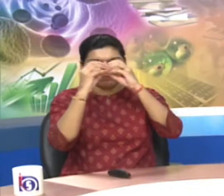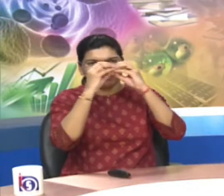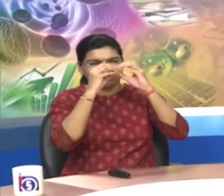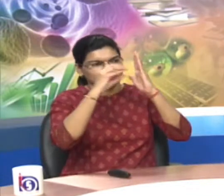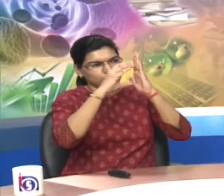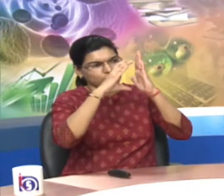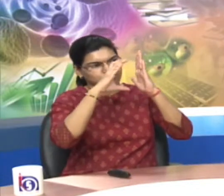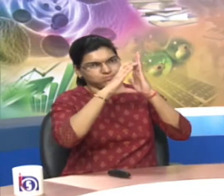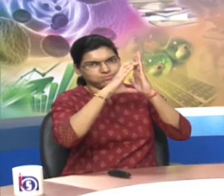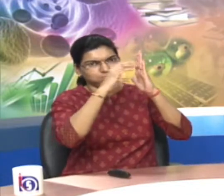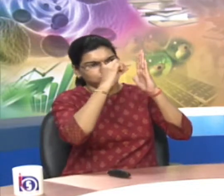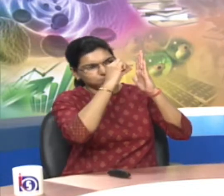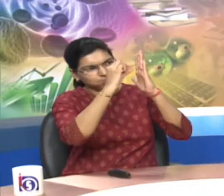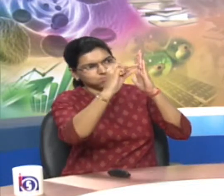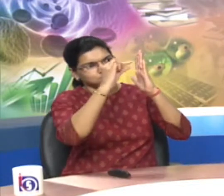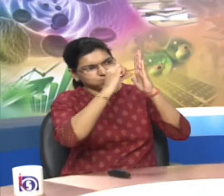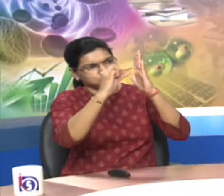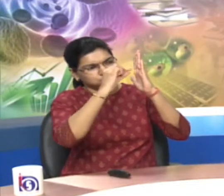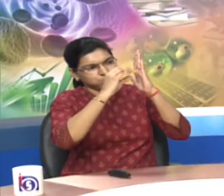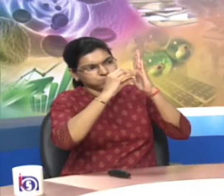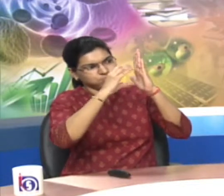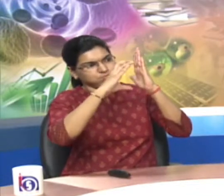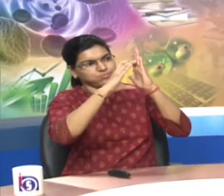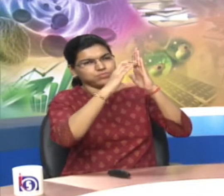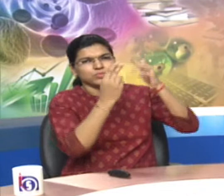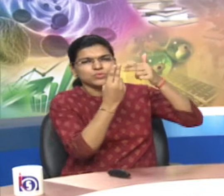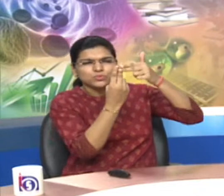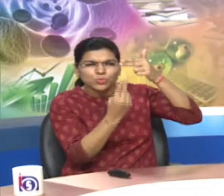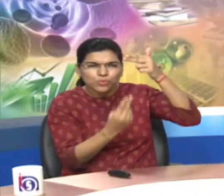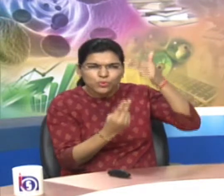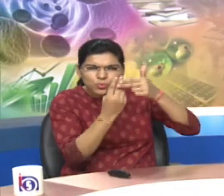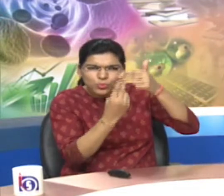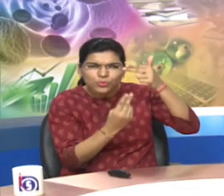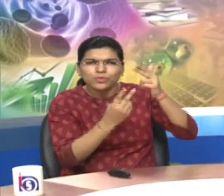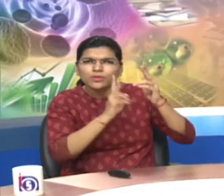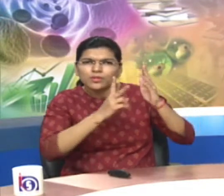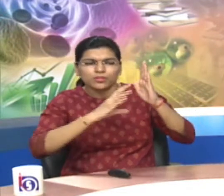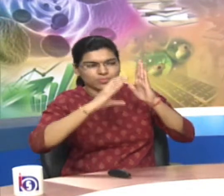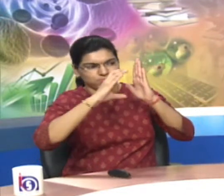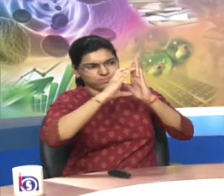Seventh word is paragraph. When there is a text written